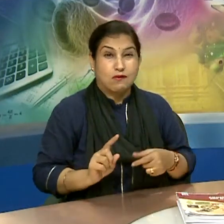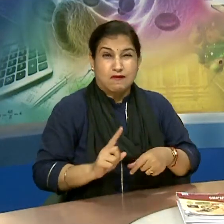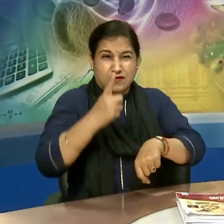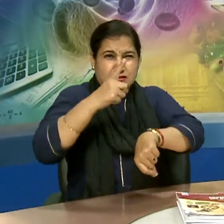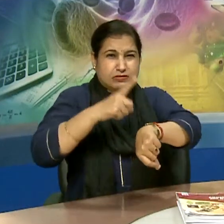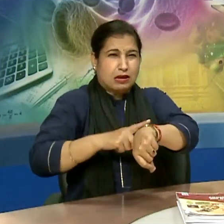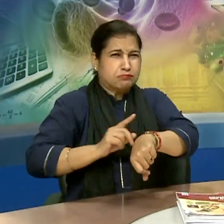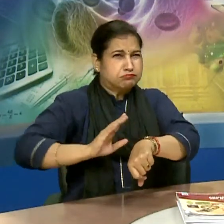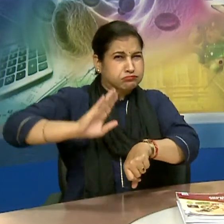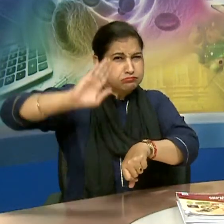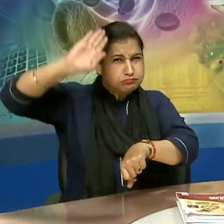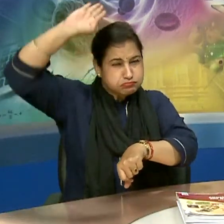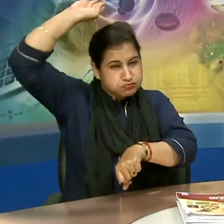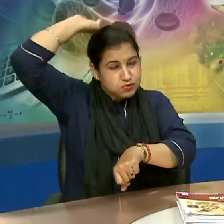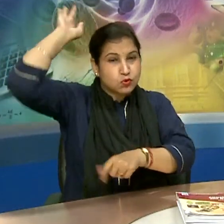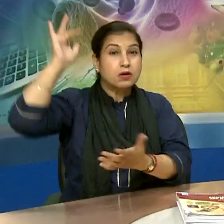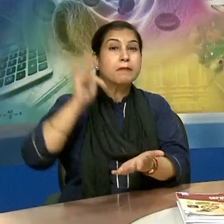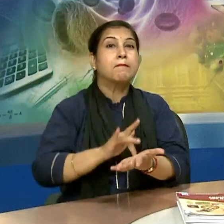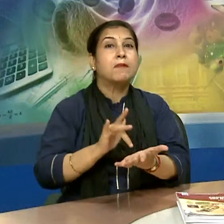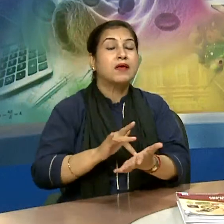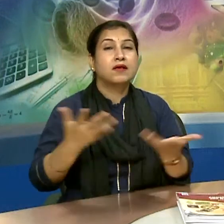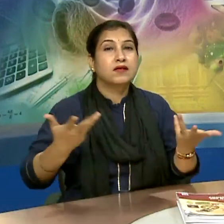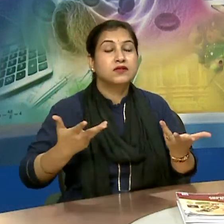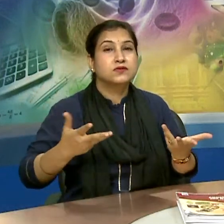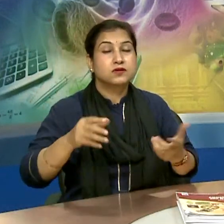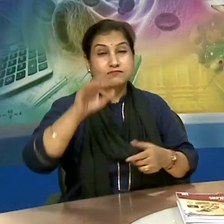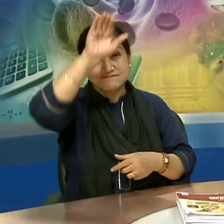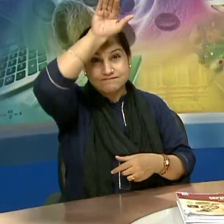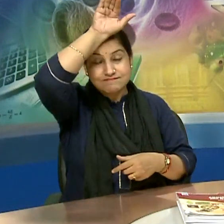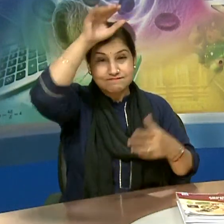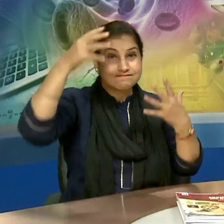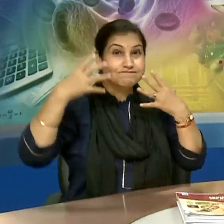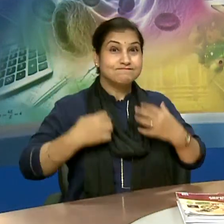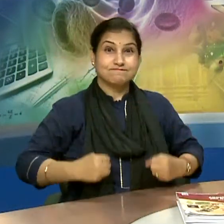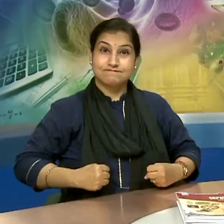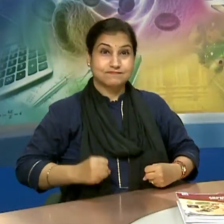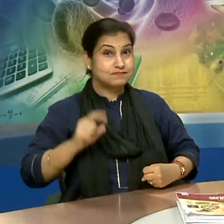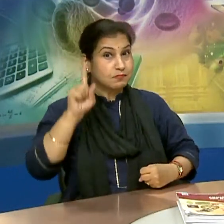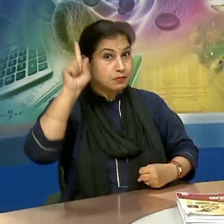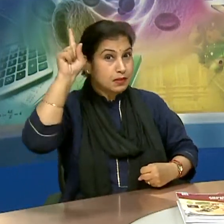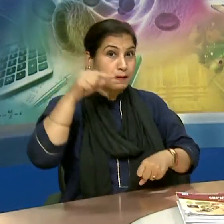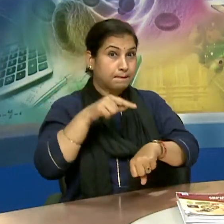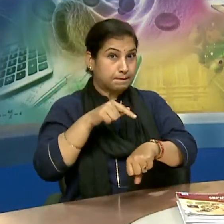First time, the problem of measuring lengths